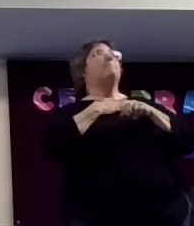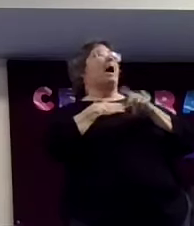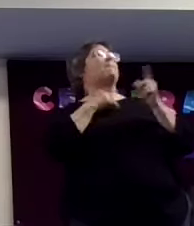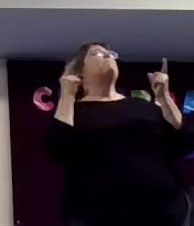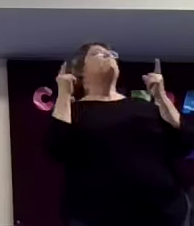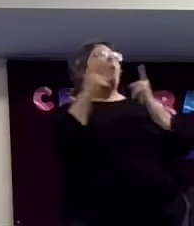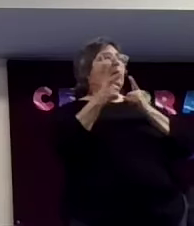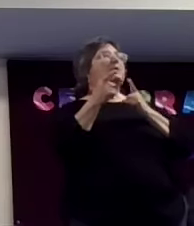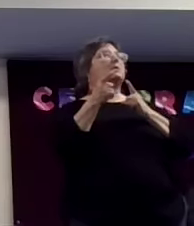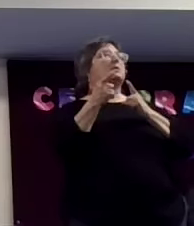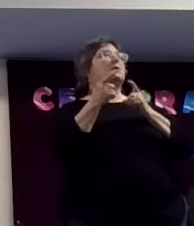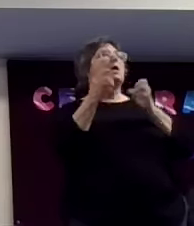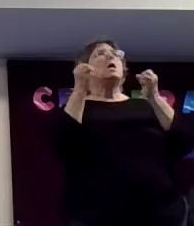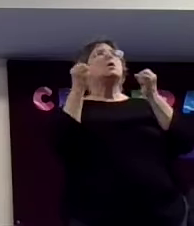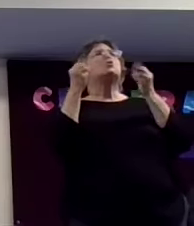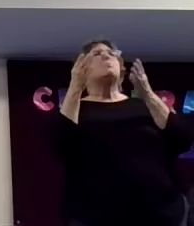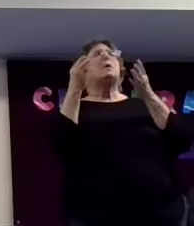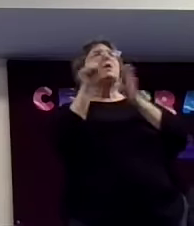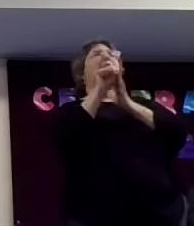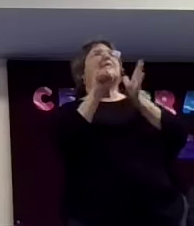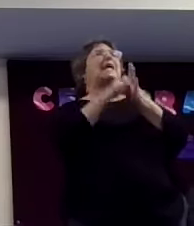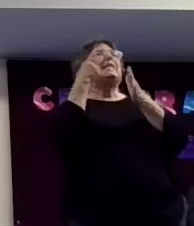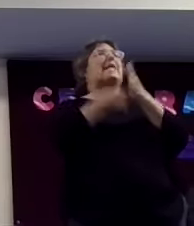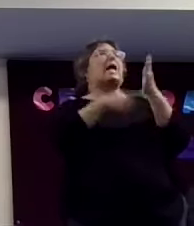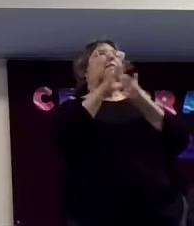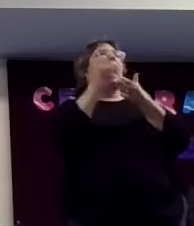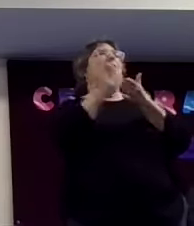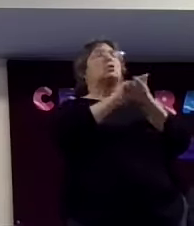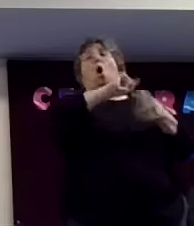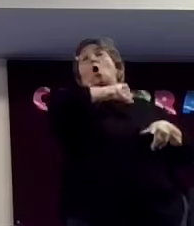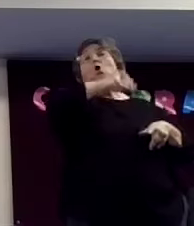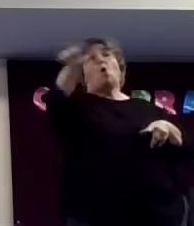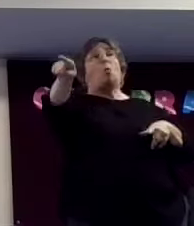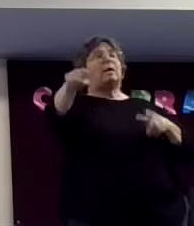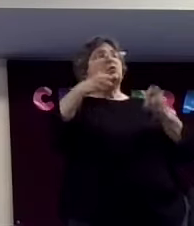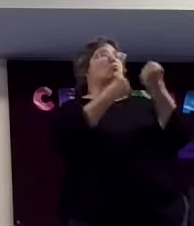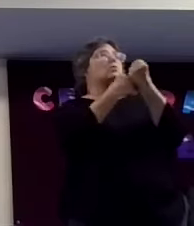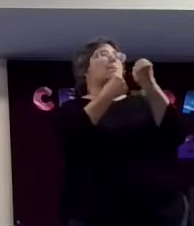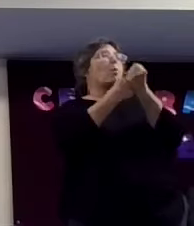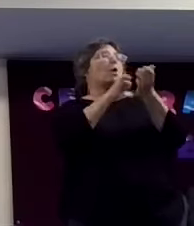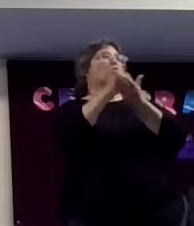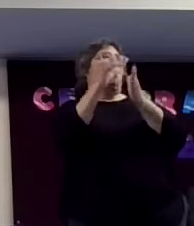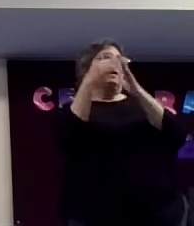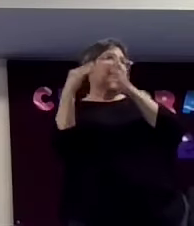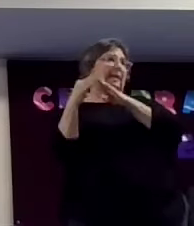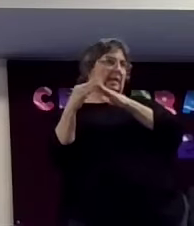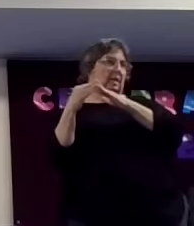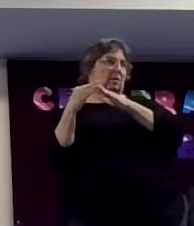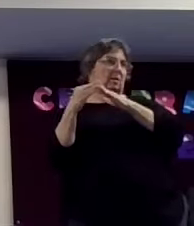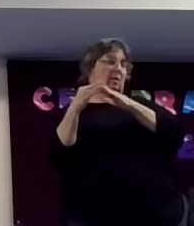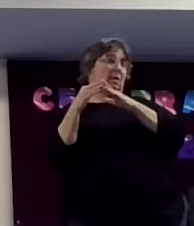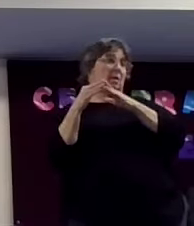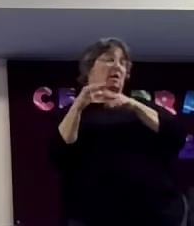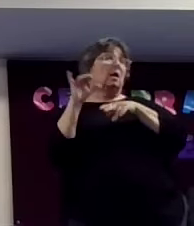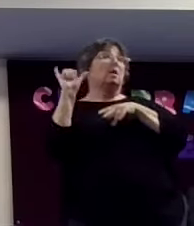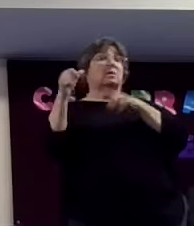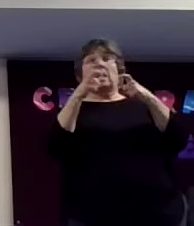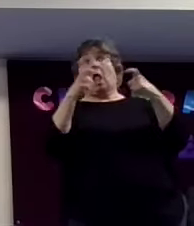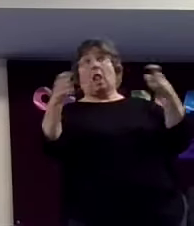my point was that far too much of our state tax dollars are going to subsidize New York City, which is a